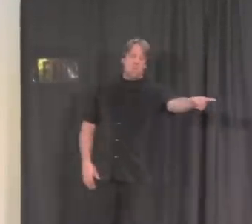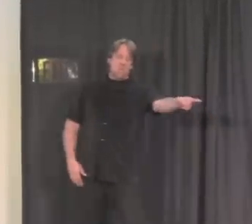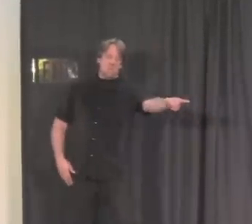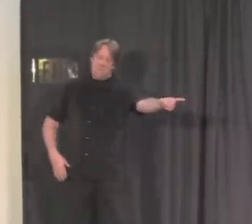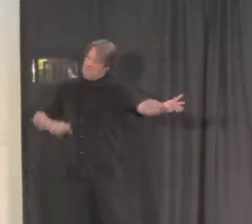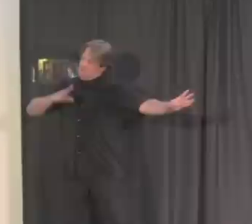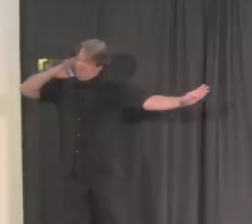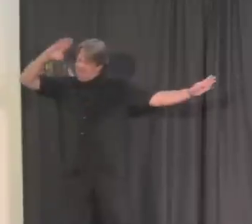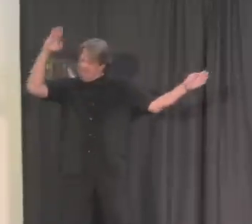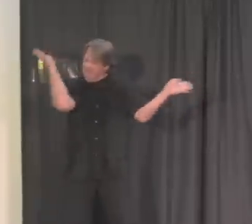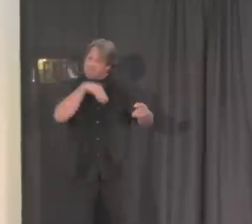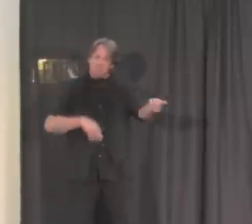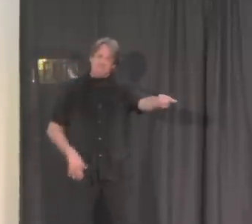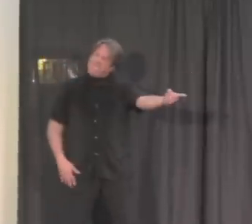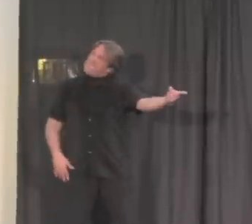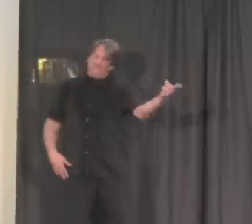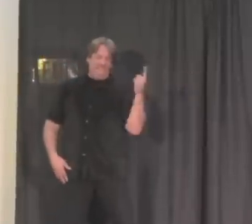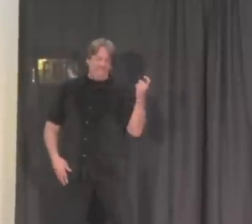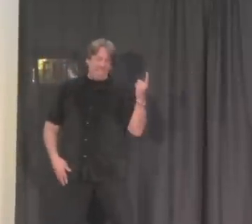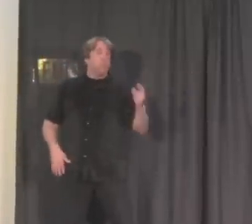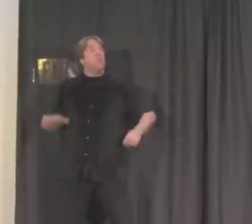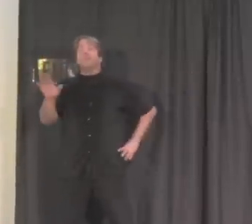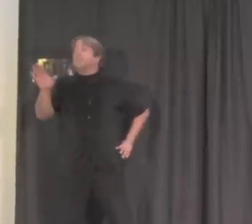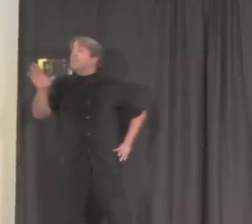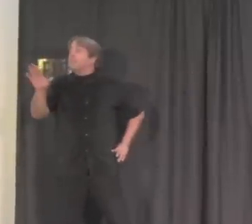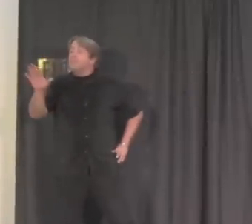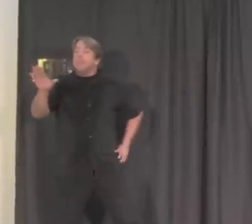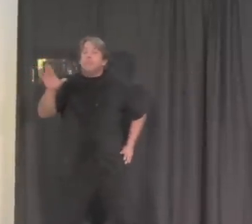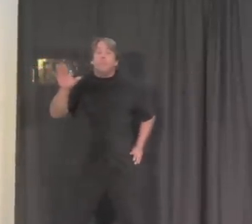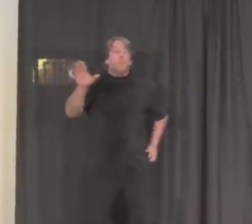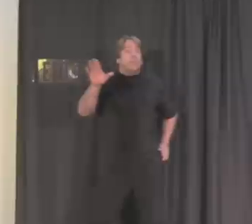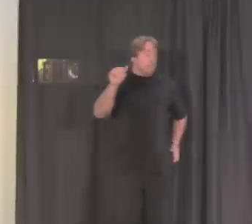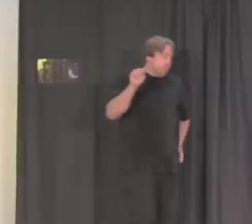mom said, you troublemaker, get over here.